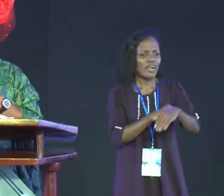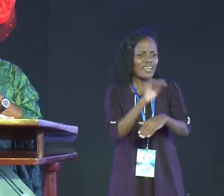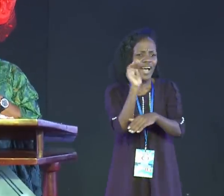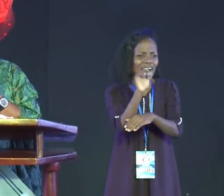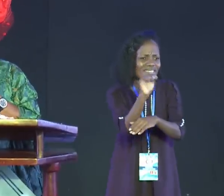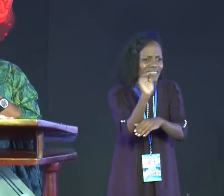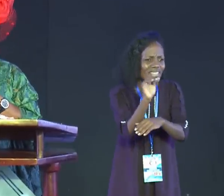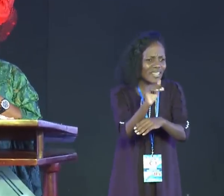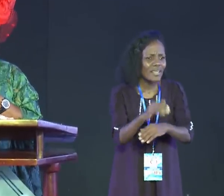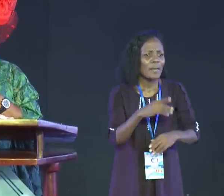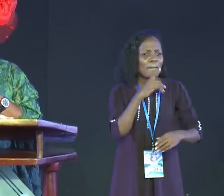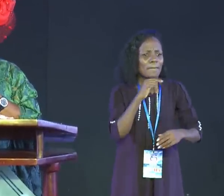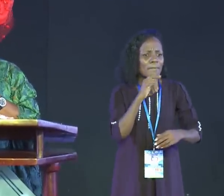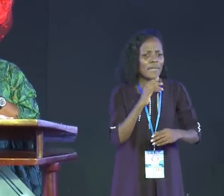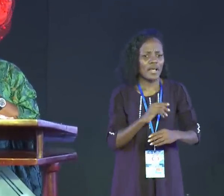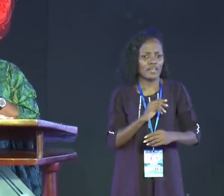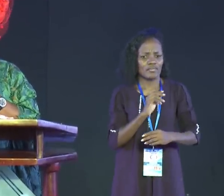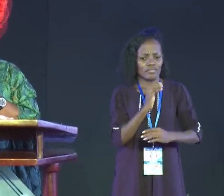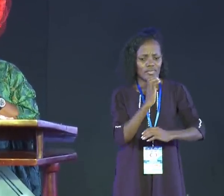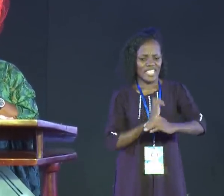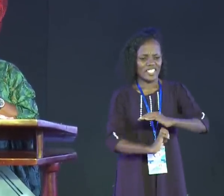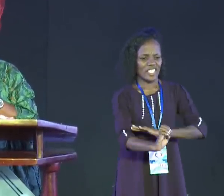God asks Ezekiel.